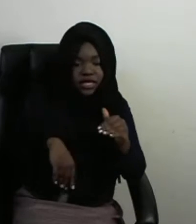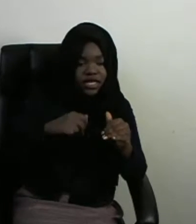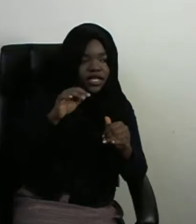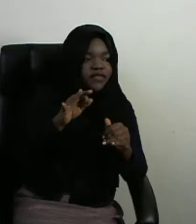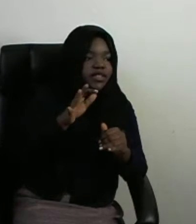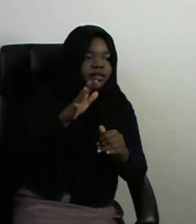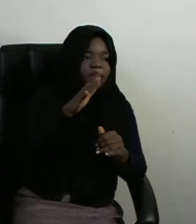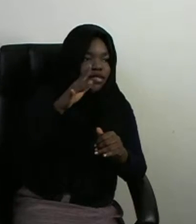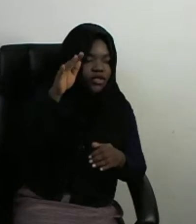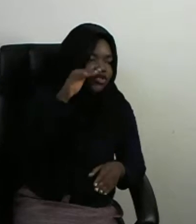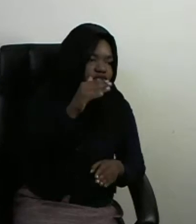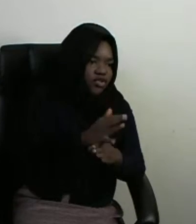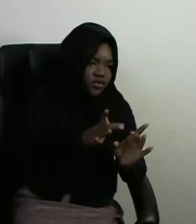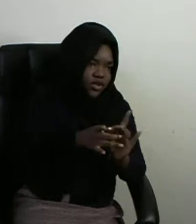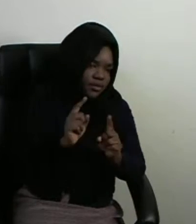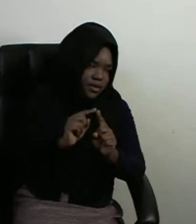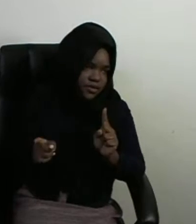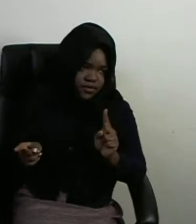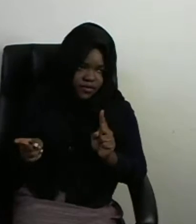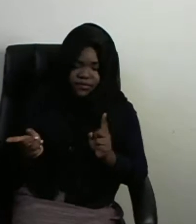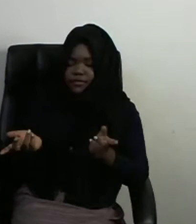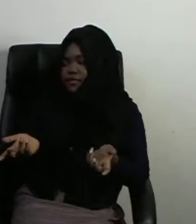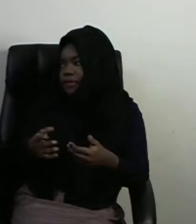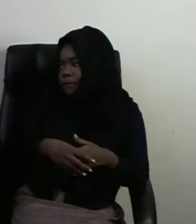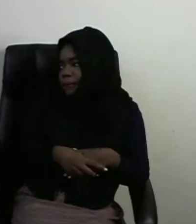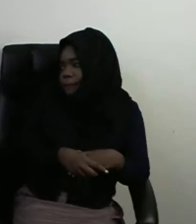a mother-daughter relationship.